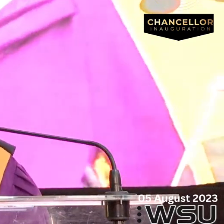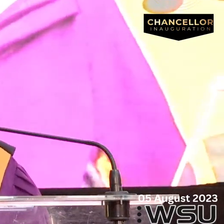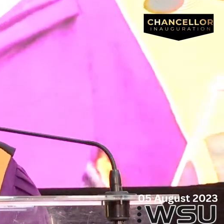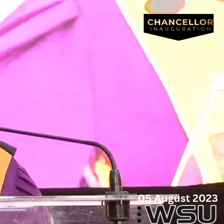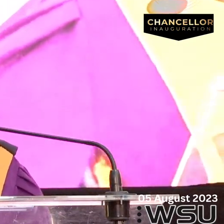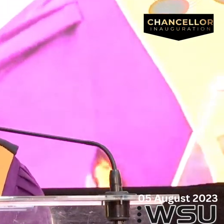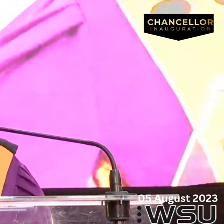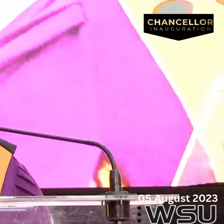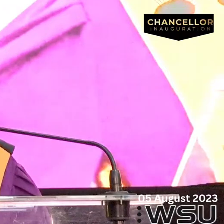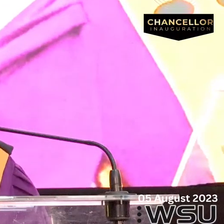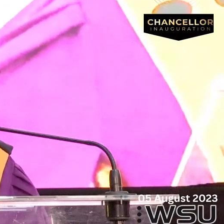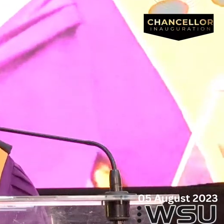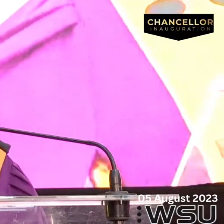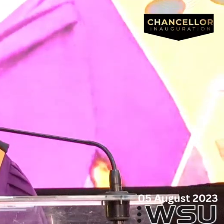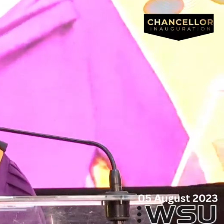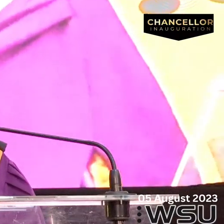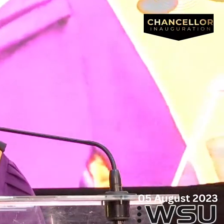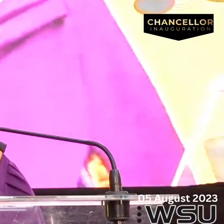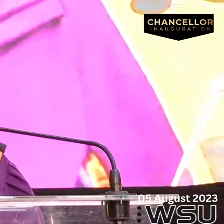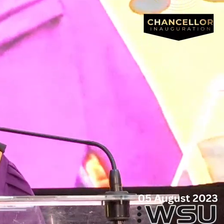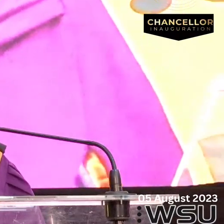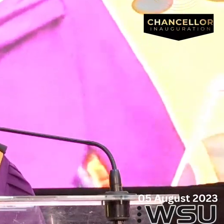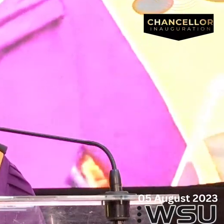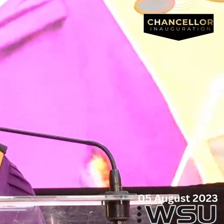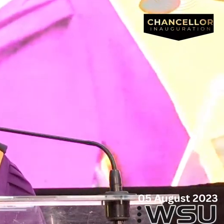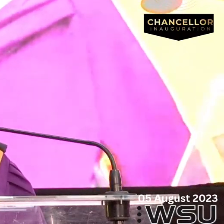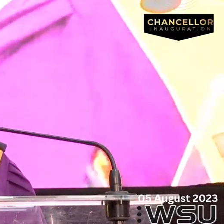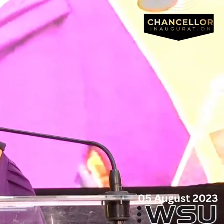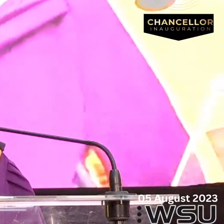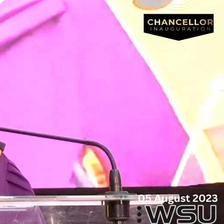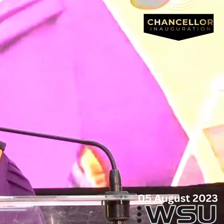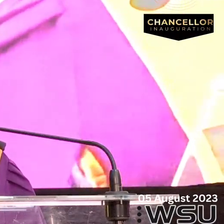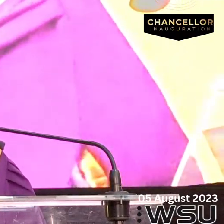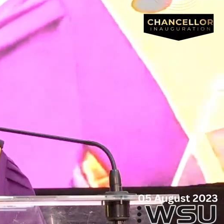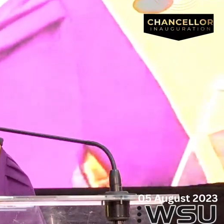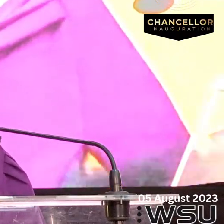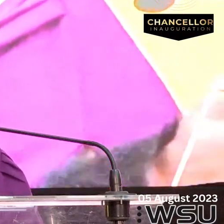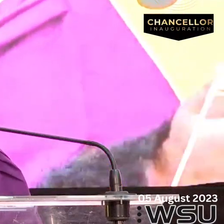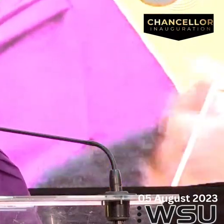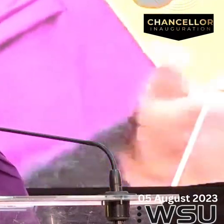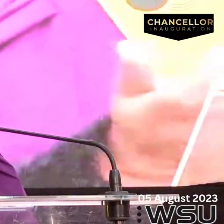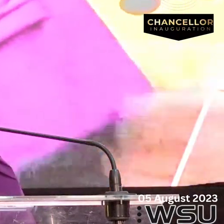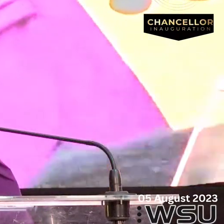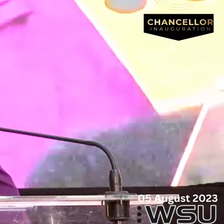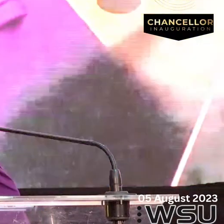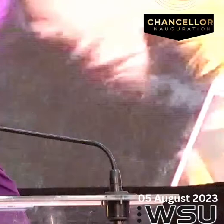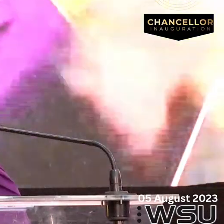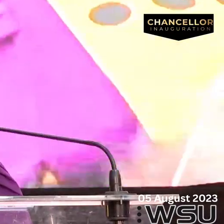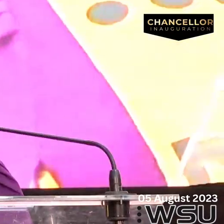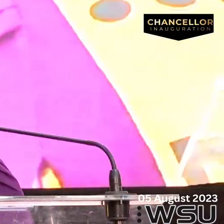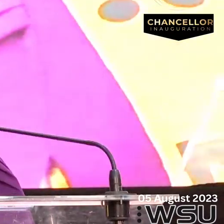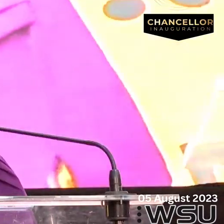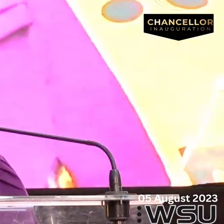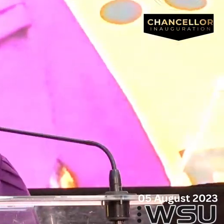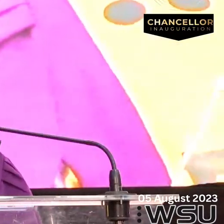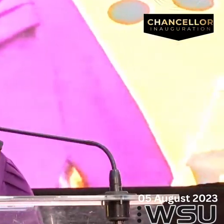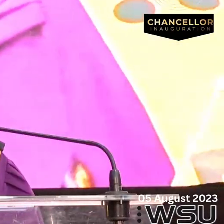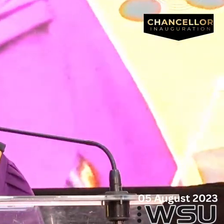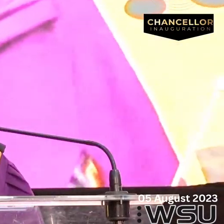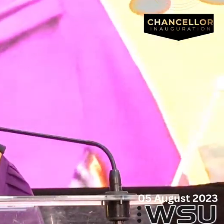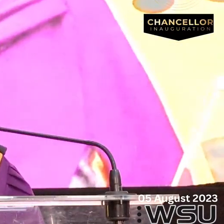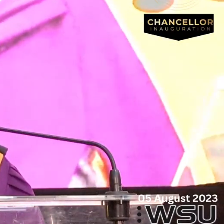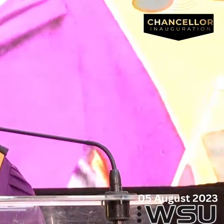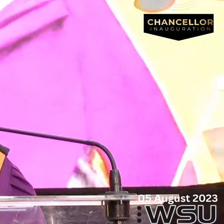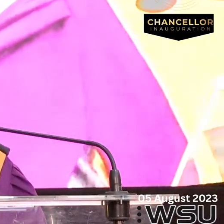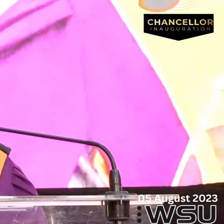received a warm welcome from everyone. You could have thought that I had been part of this university for a long